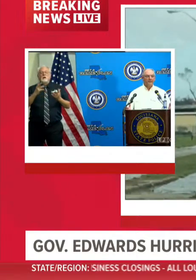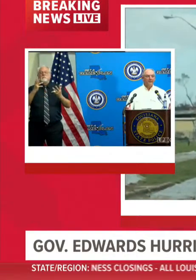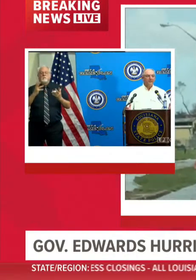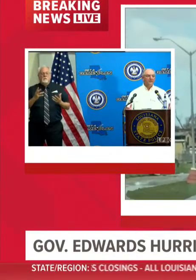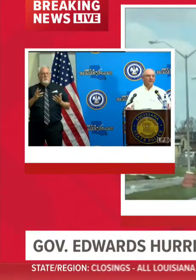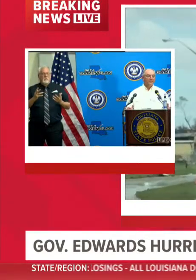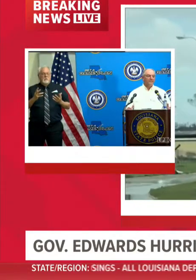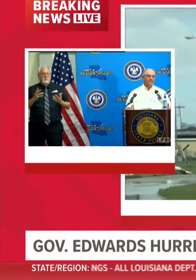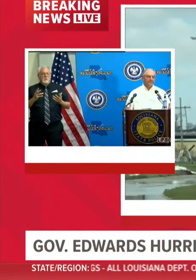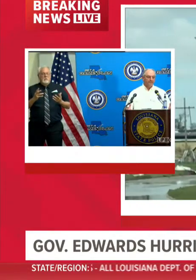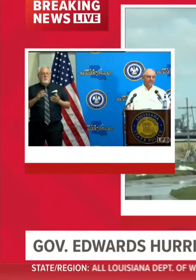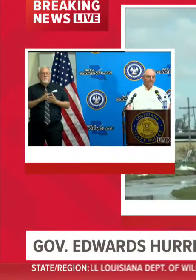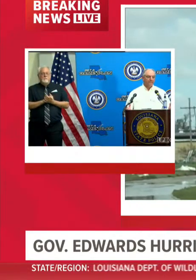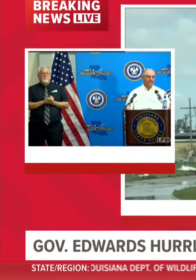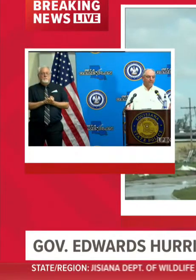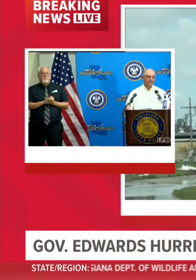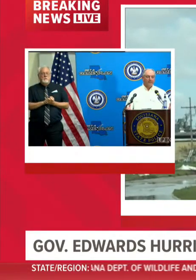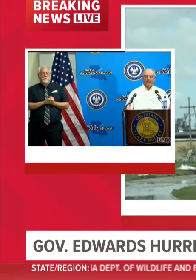unfortunately,